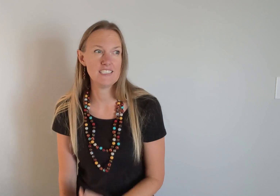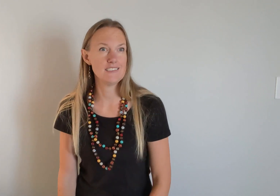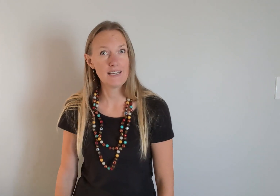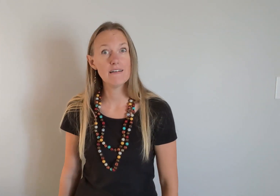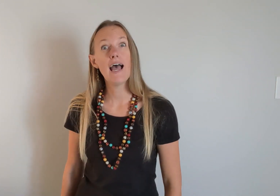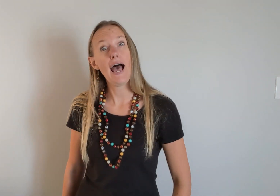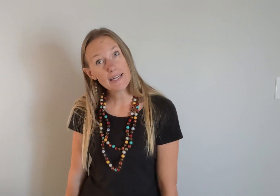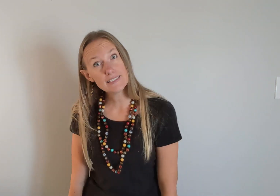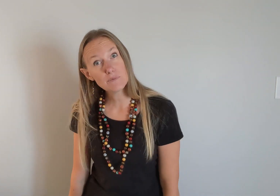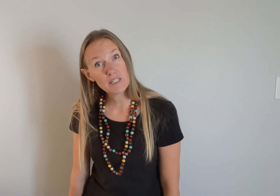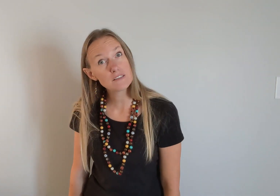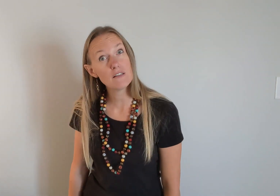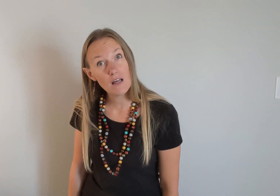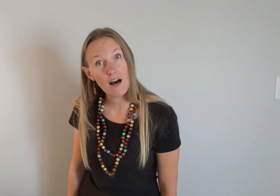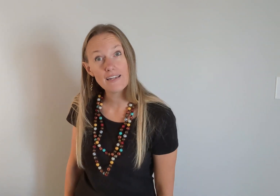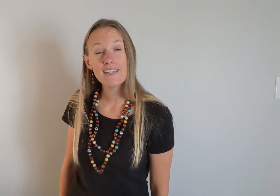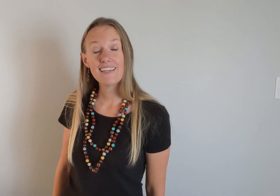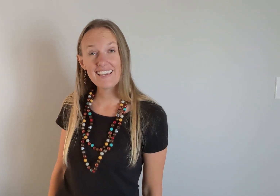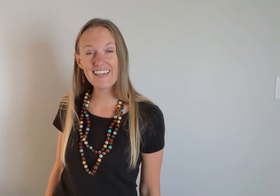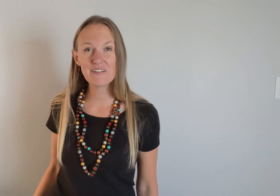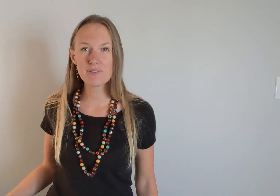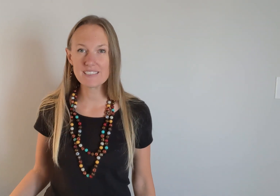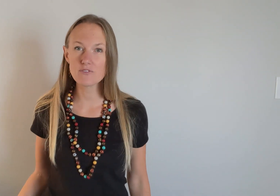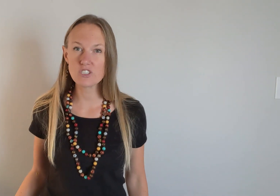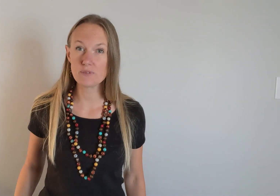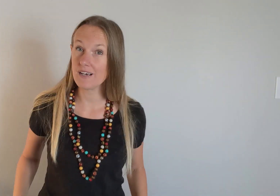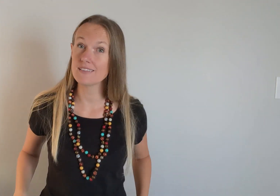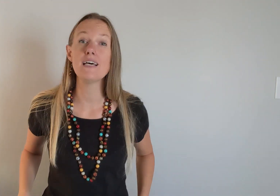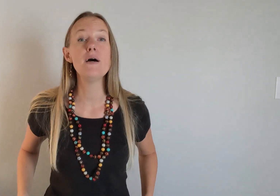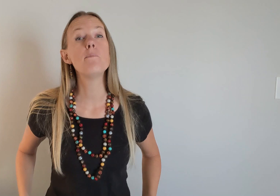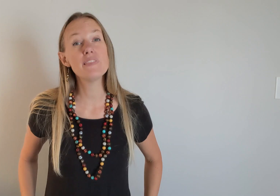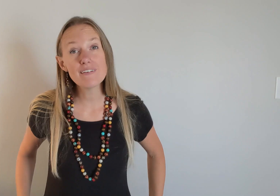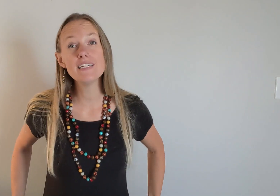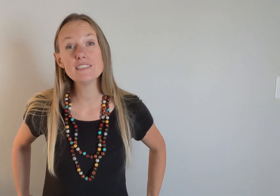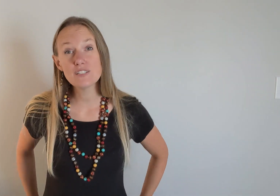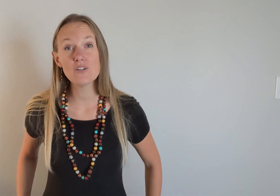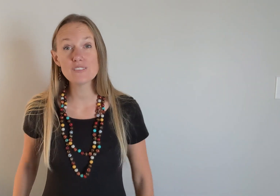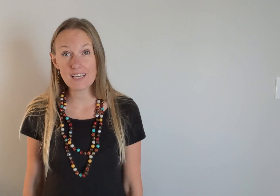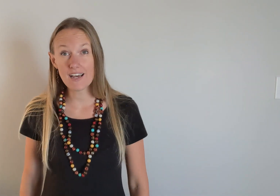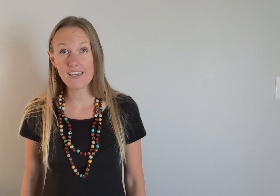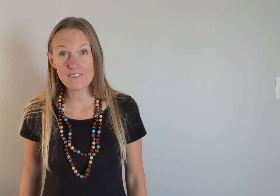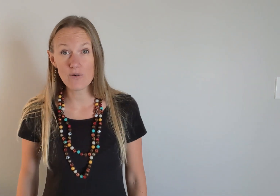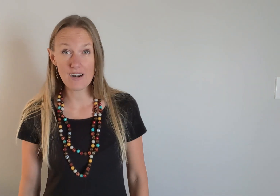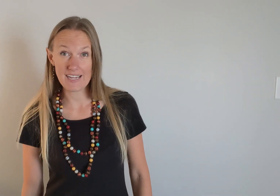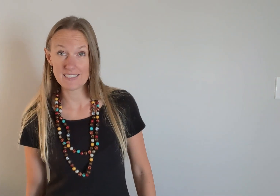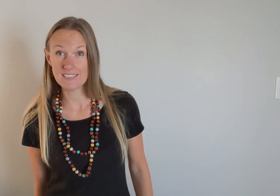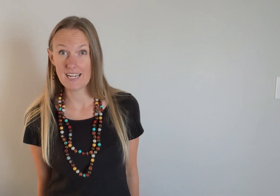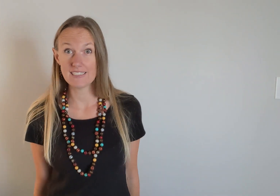ashes. Now, ashes appears a lot in praise and worship songs, but there is no sign for ashes in